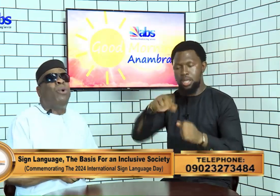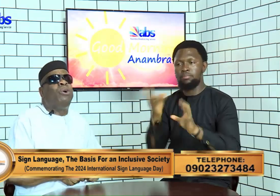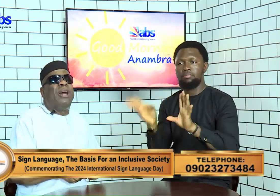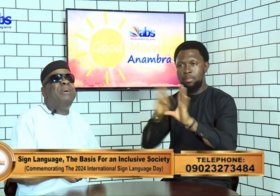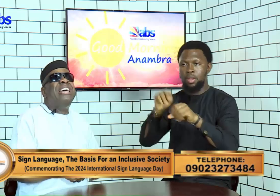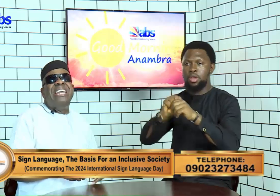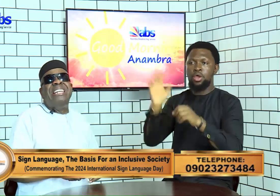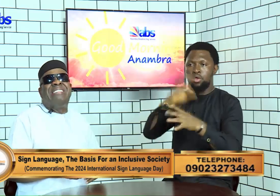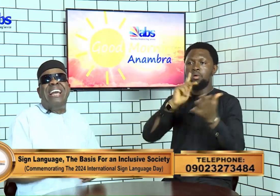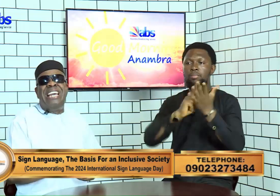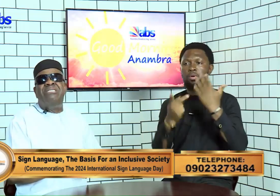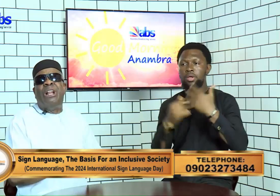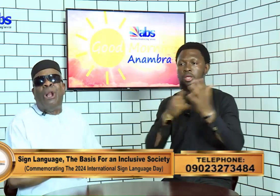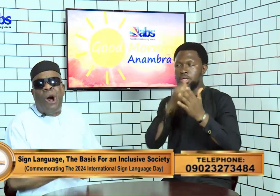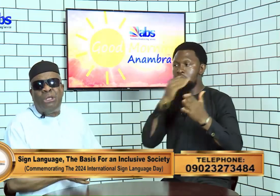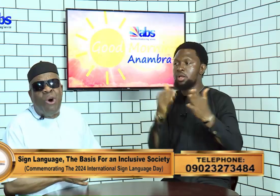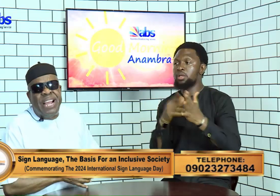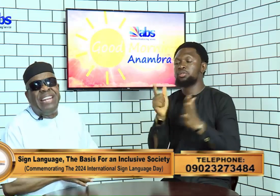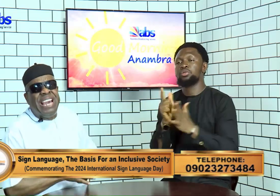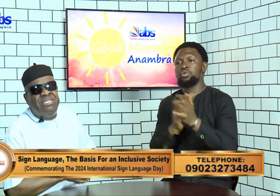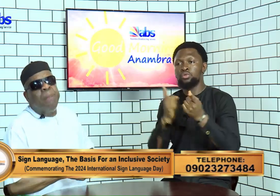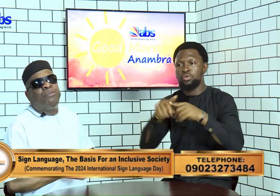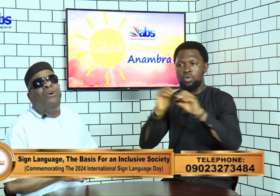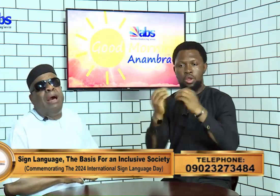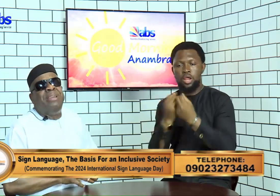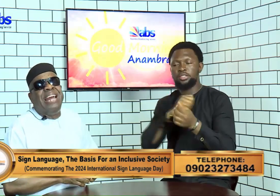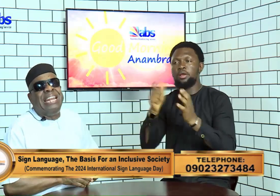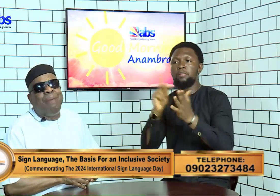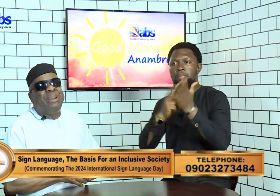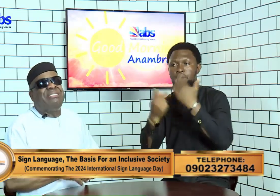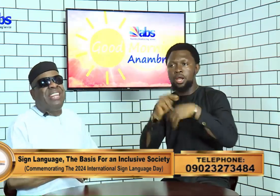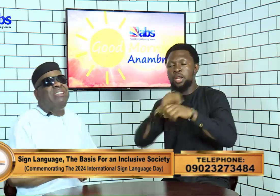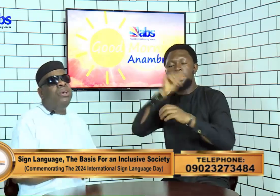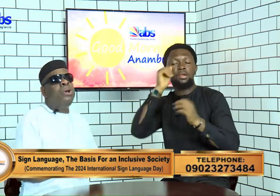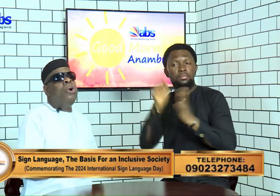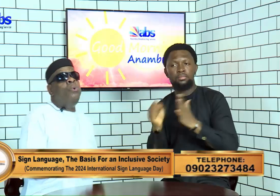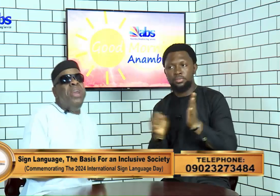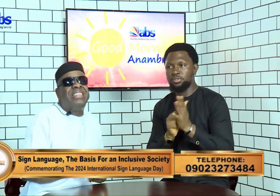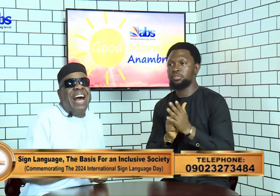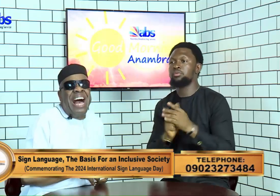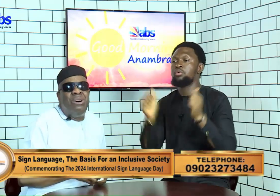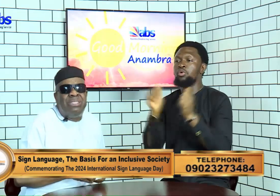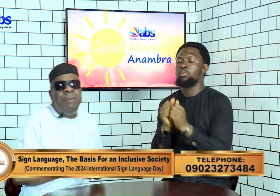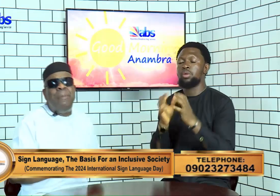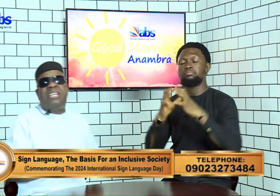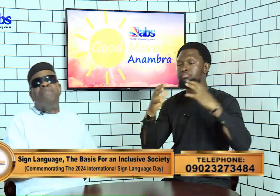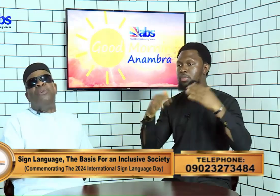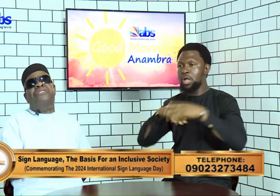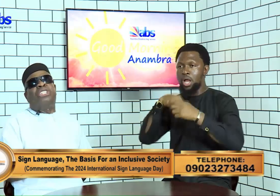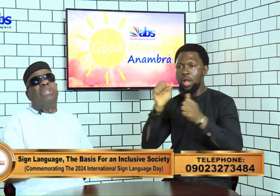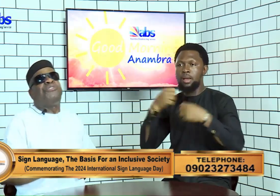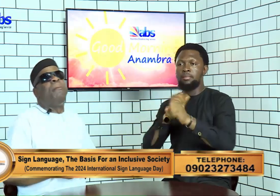your program. It is against the law to organize a program in Anambra State without